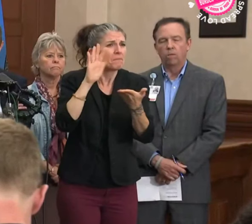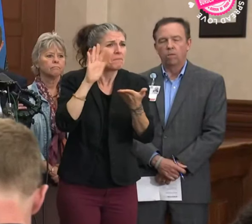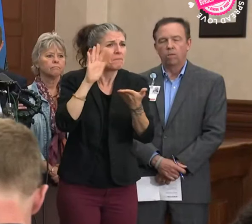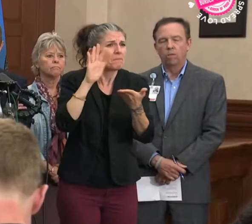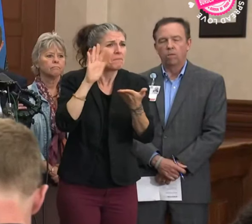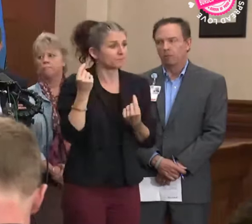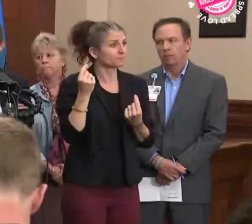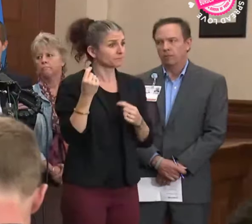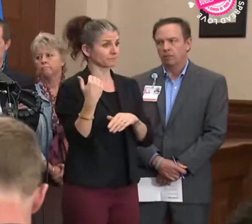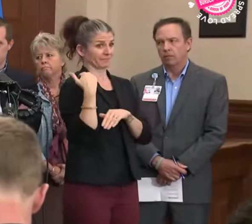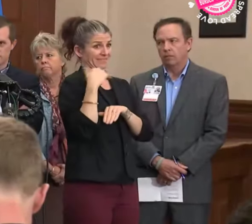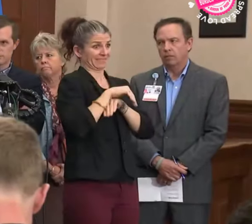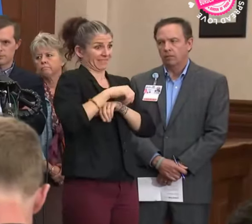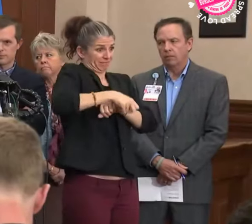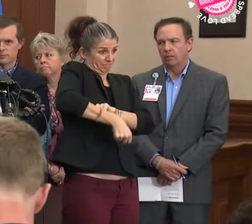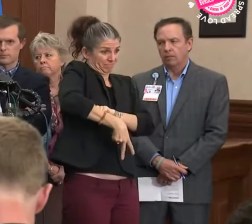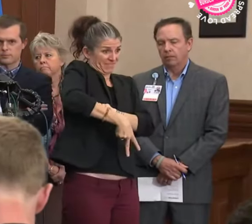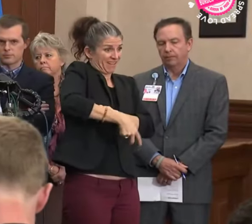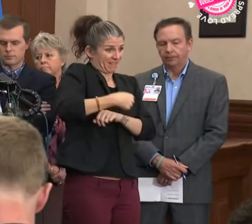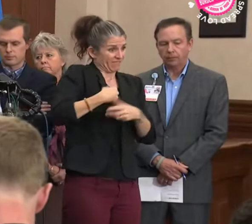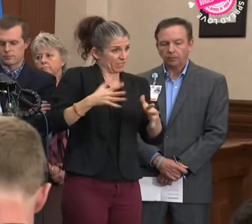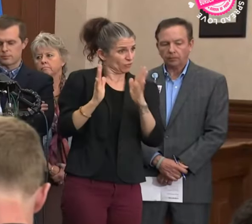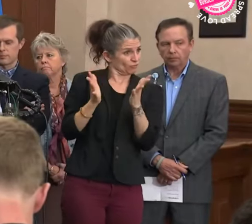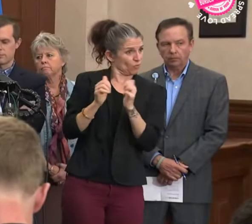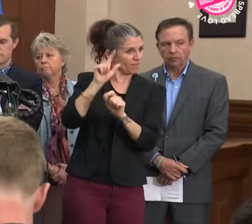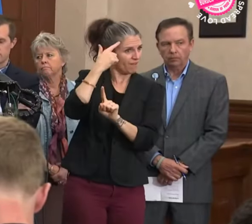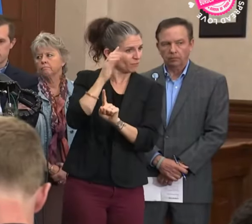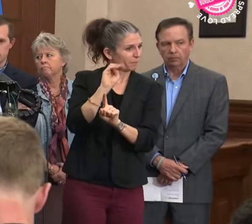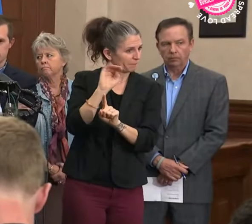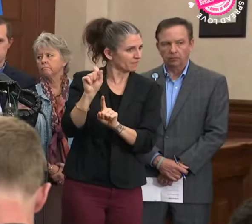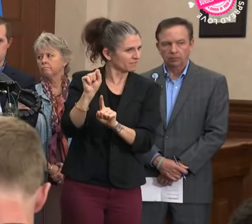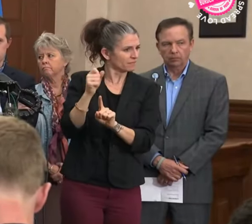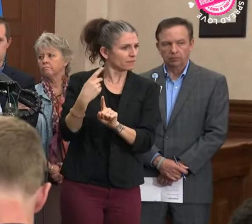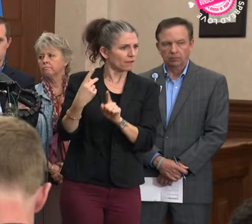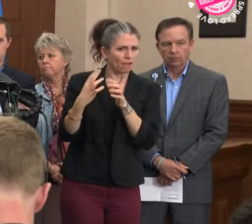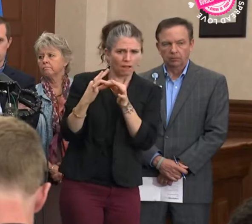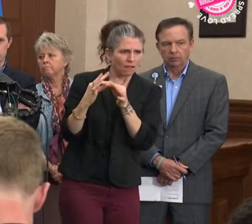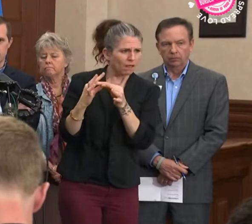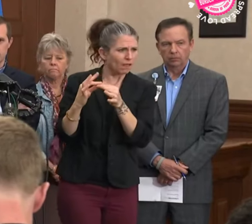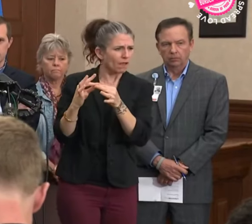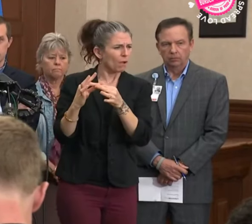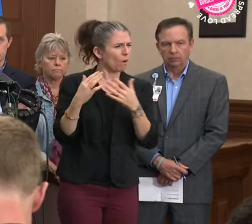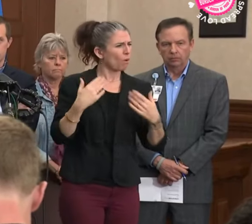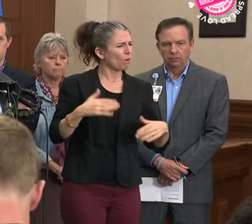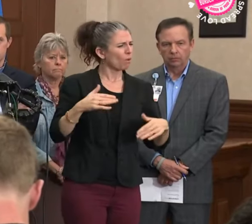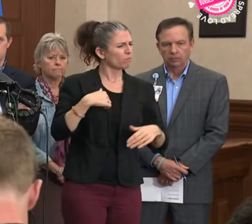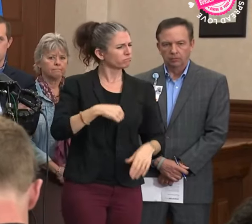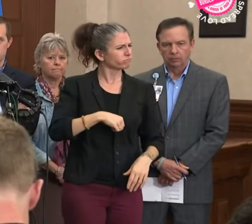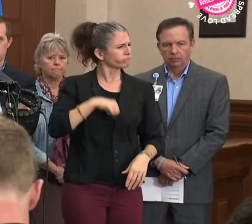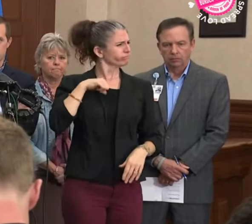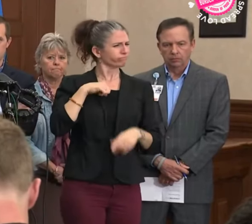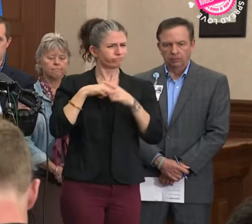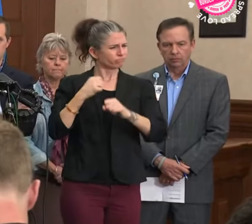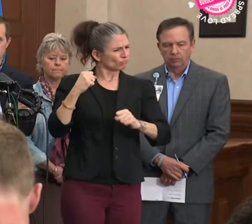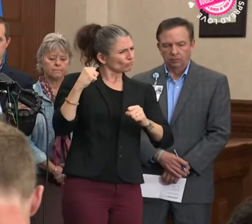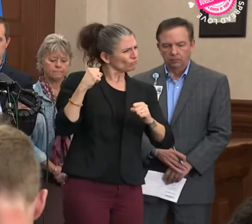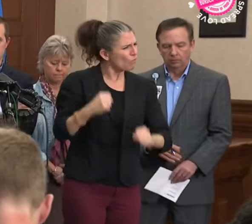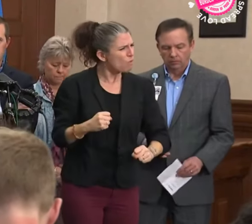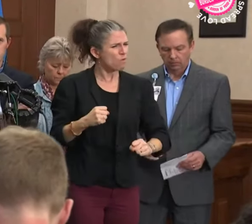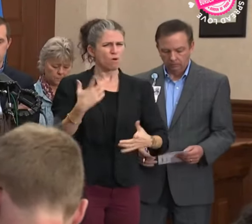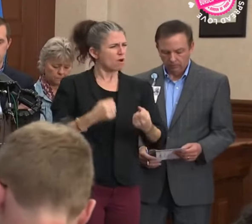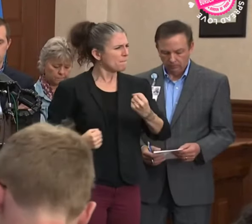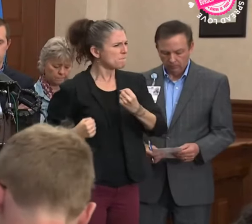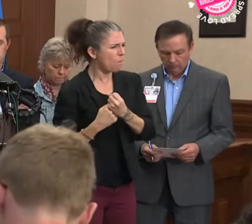midnight, talked to Governor Mills, who has been a pillar of strength for our state. Tom